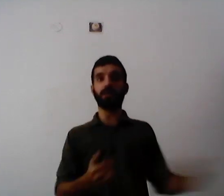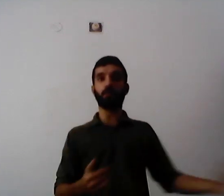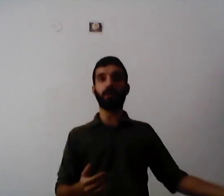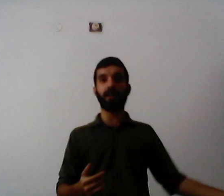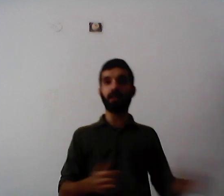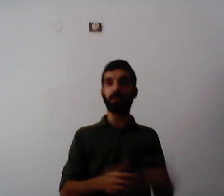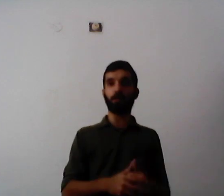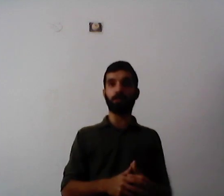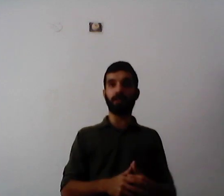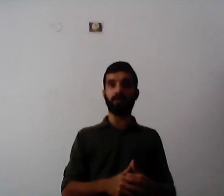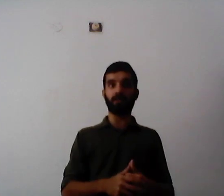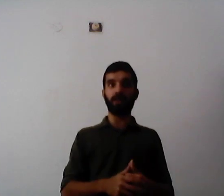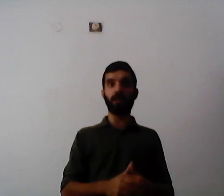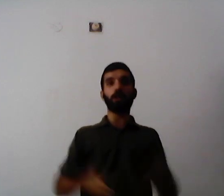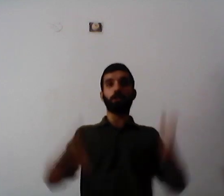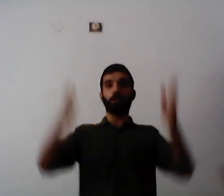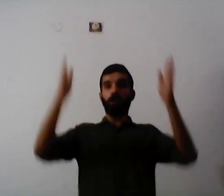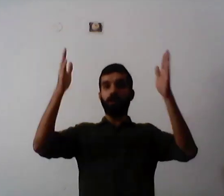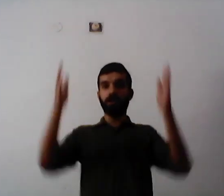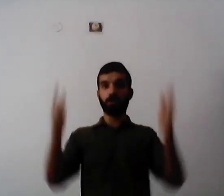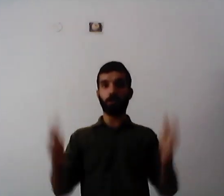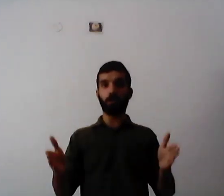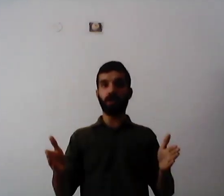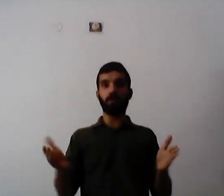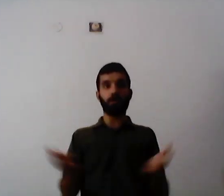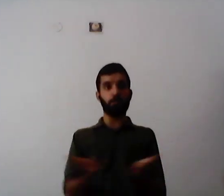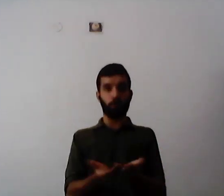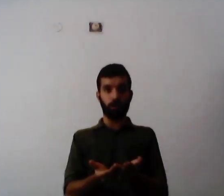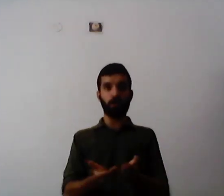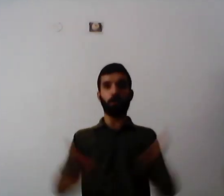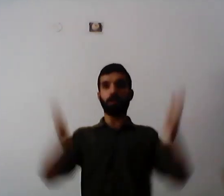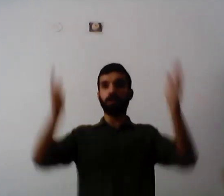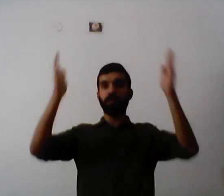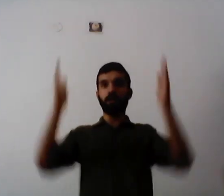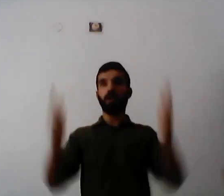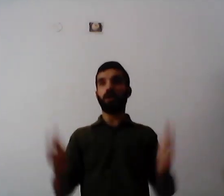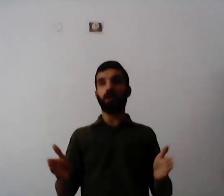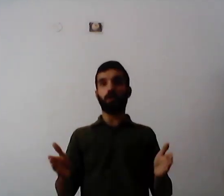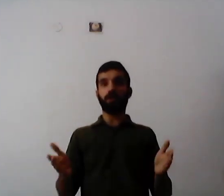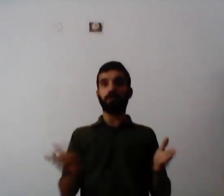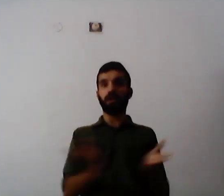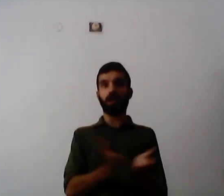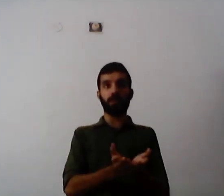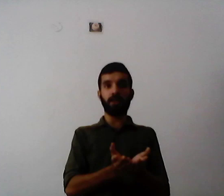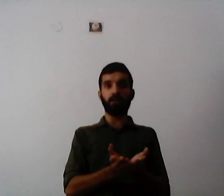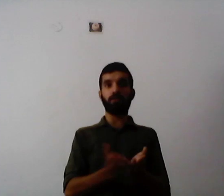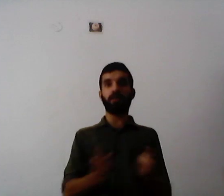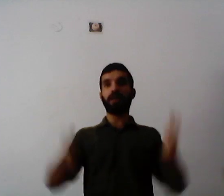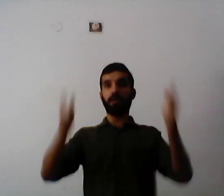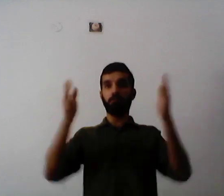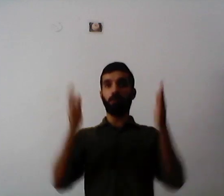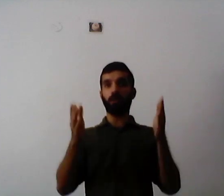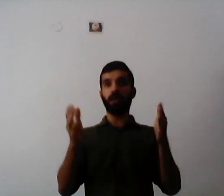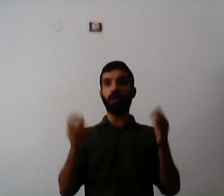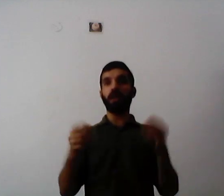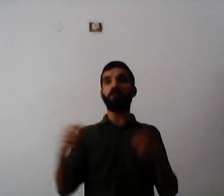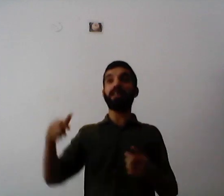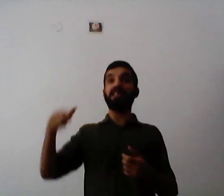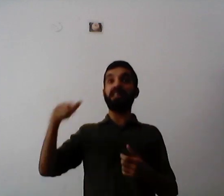what Henry's law says, right? So this soda water bottle or this whatever carbonated drink, that bottle, we are sealing